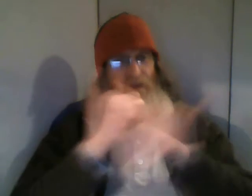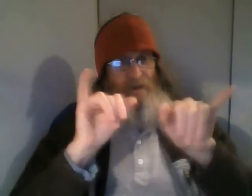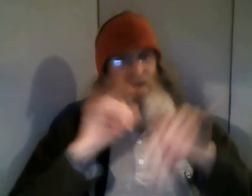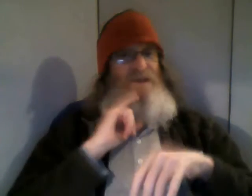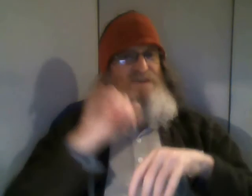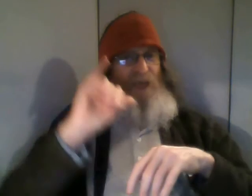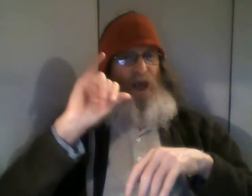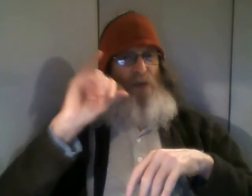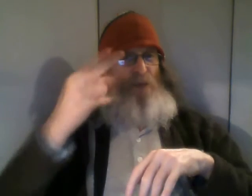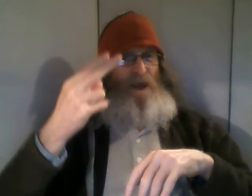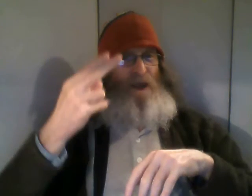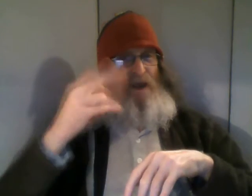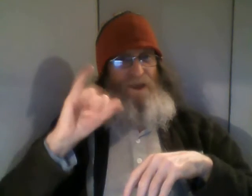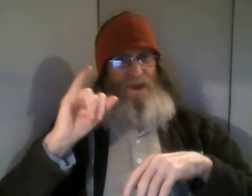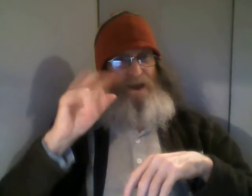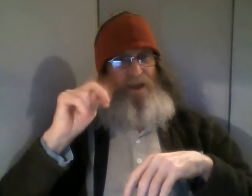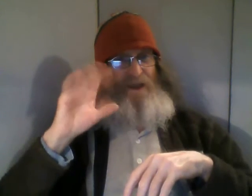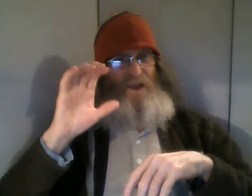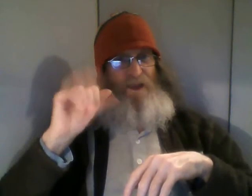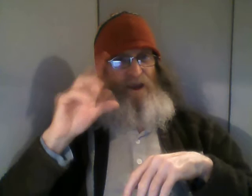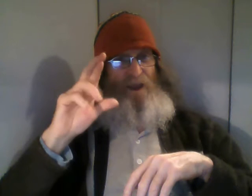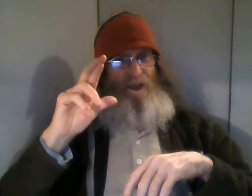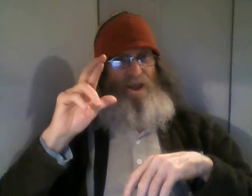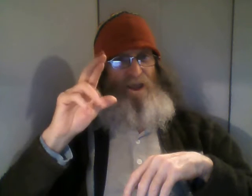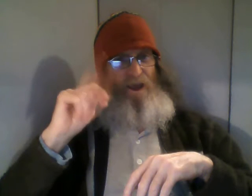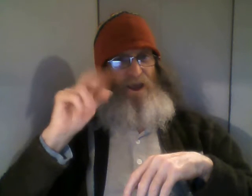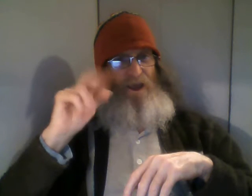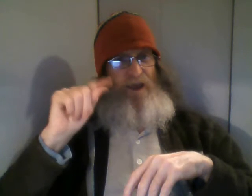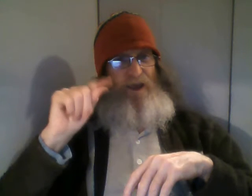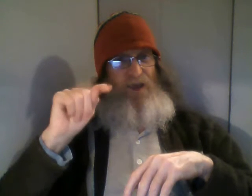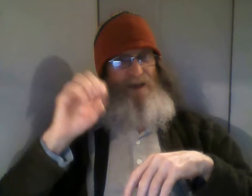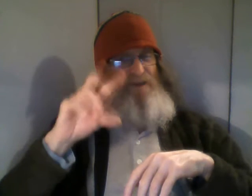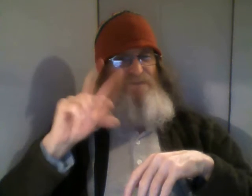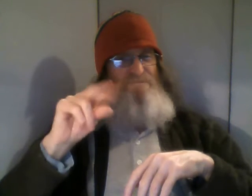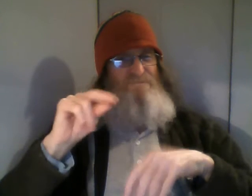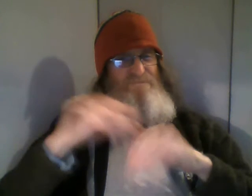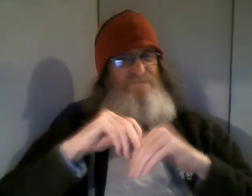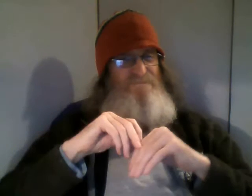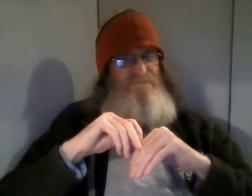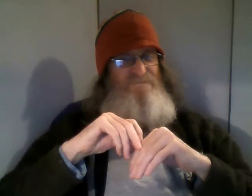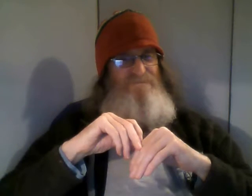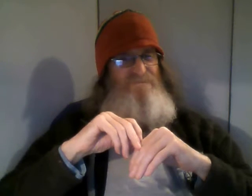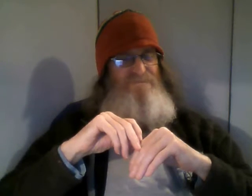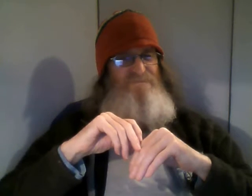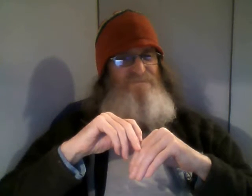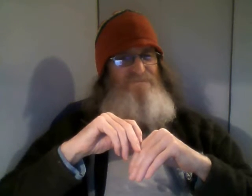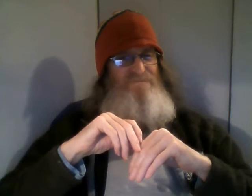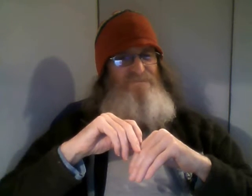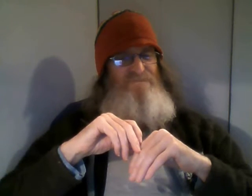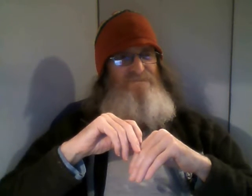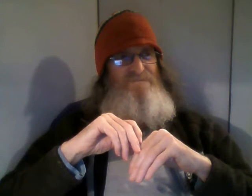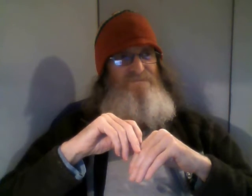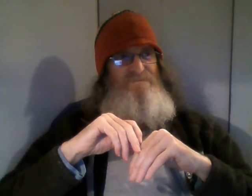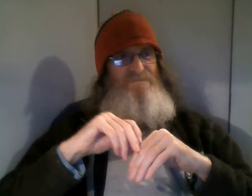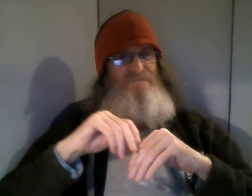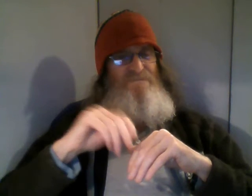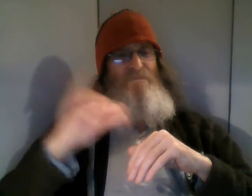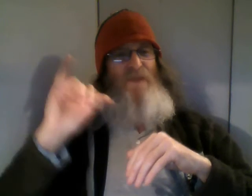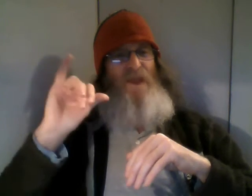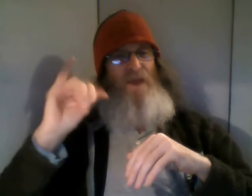Send that. Hey! We go on about 10. I'll put you on the list if you wanna. Yeah, that'd be great. I